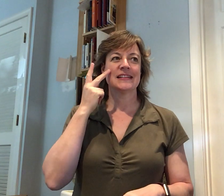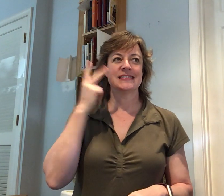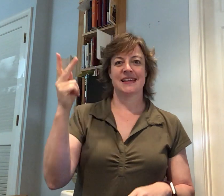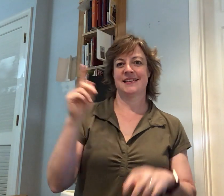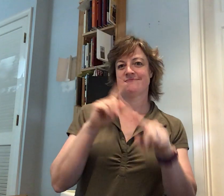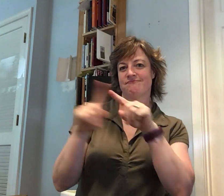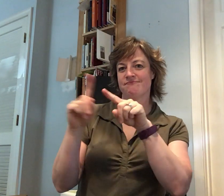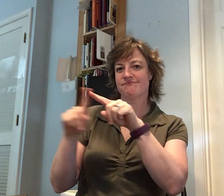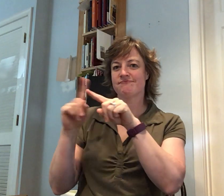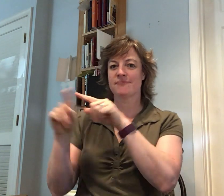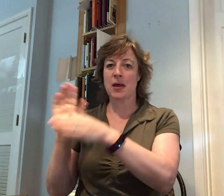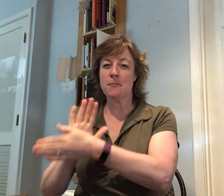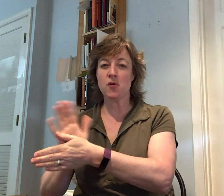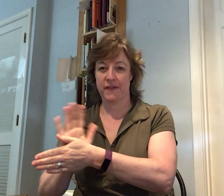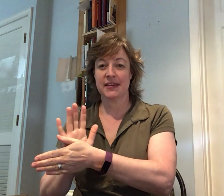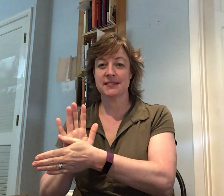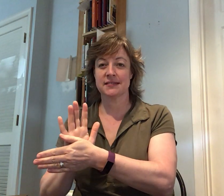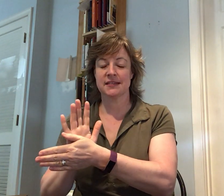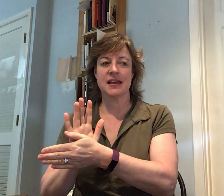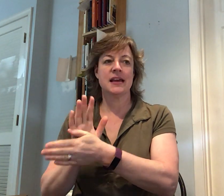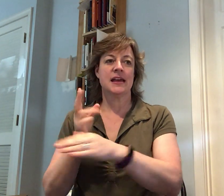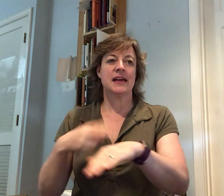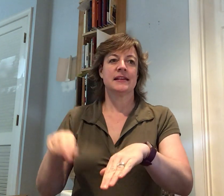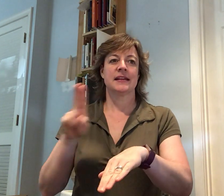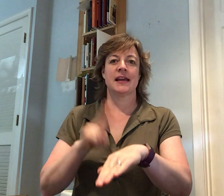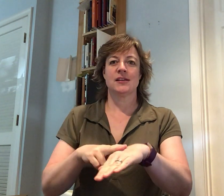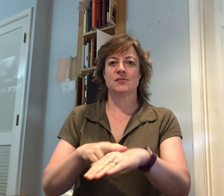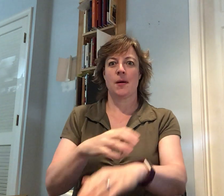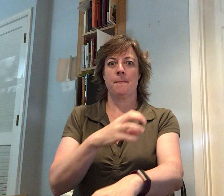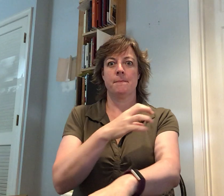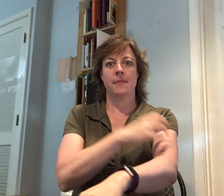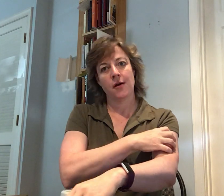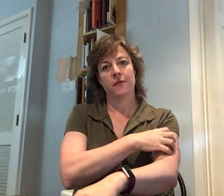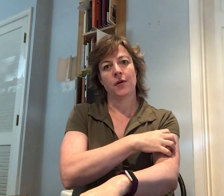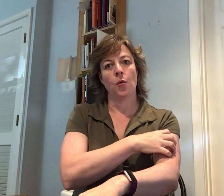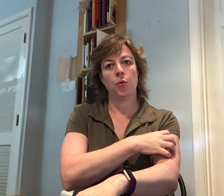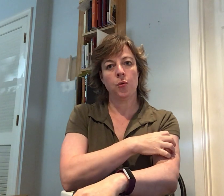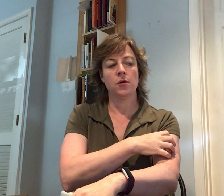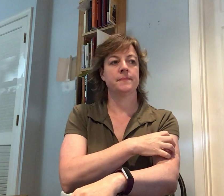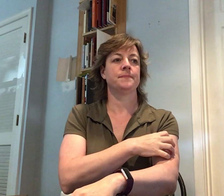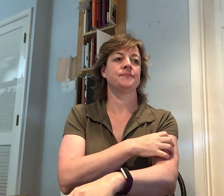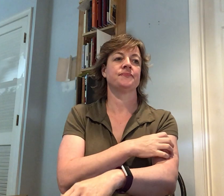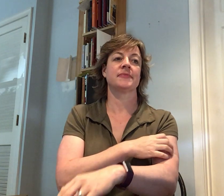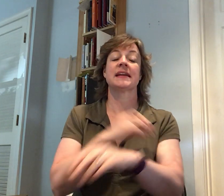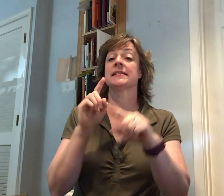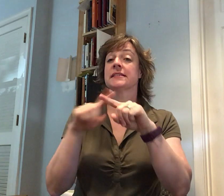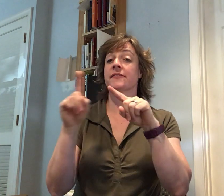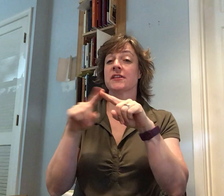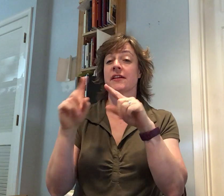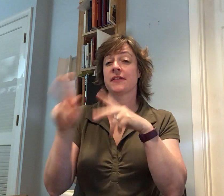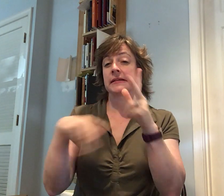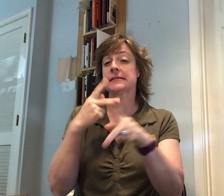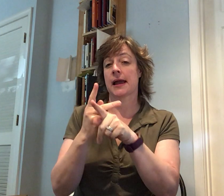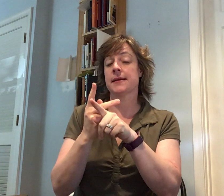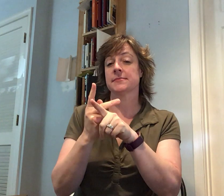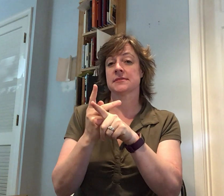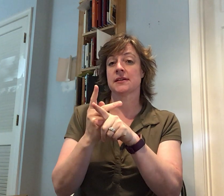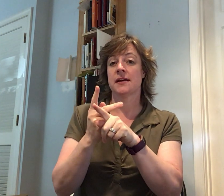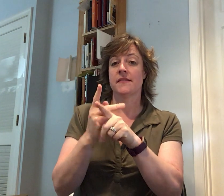movies, nature is extremely powerful. There are many types of natural disasters, but today